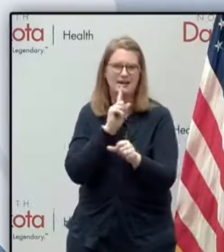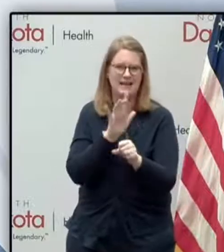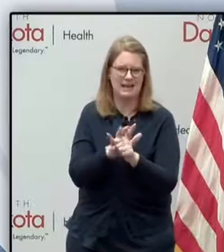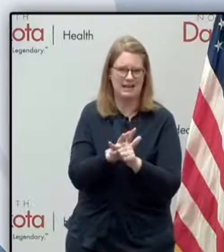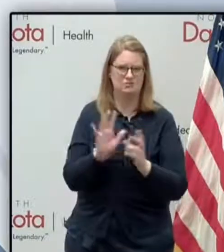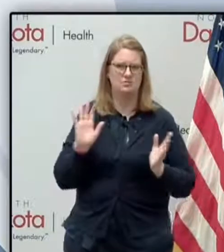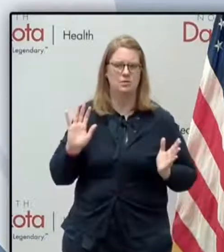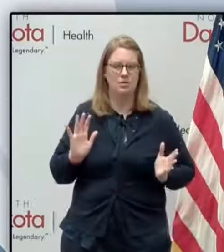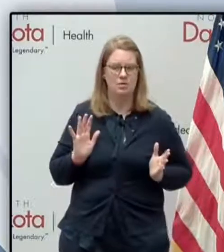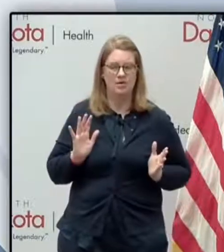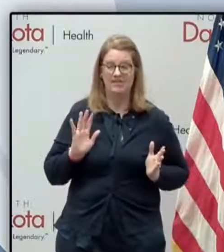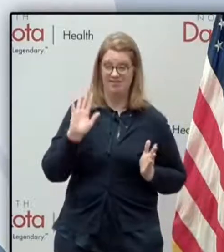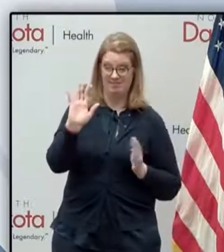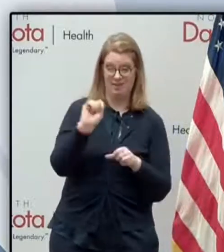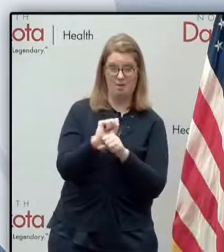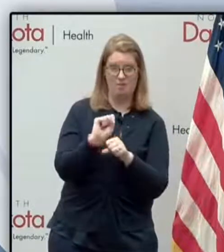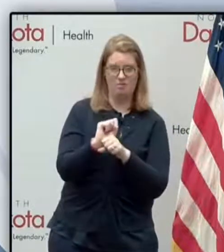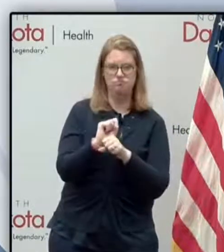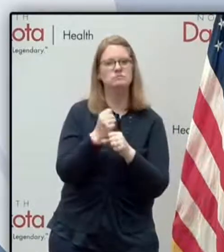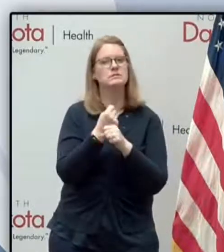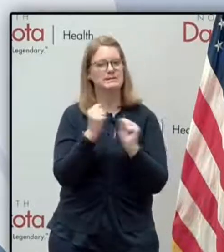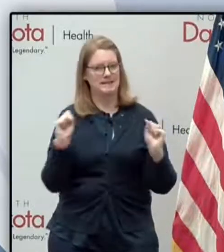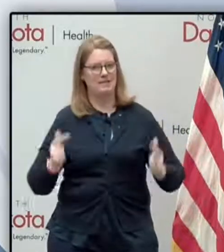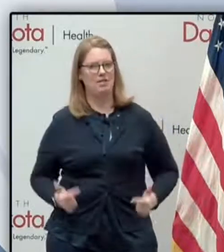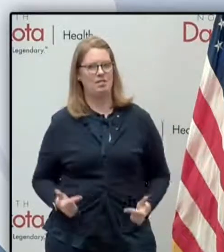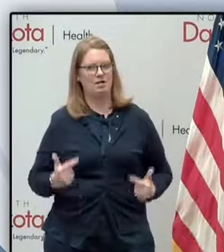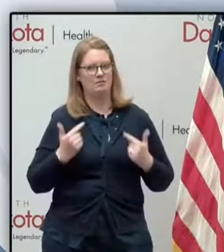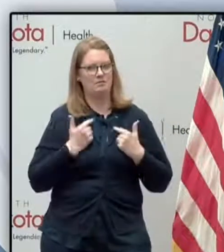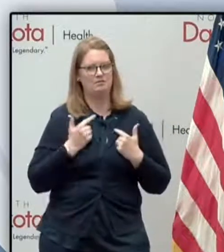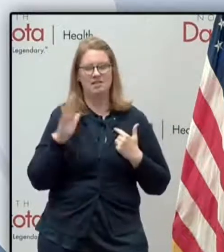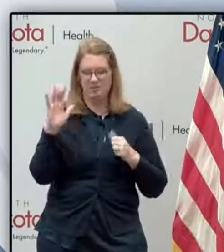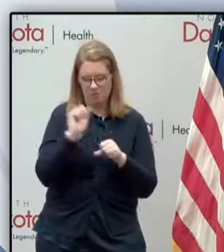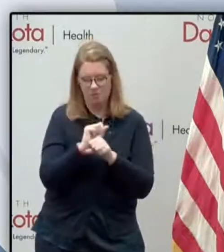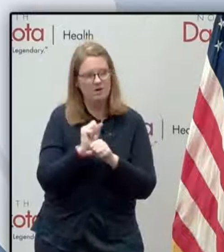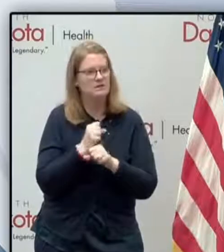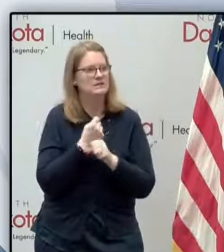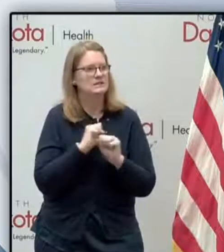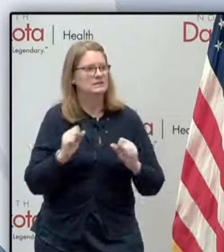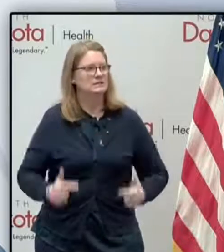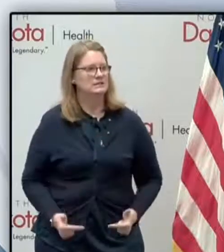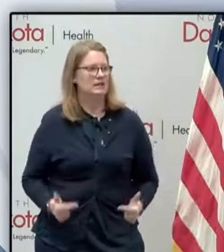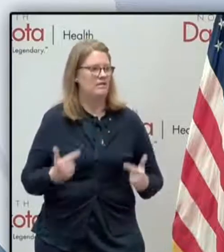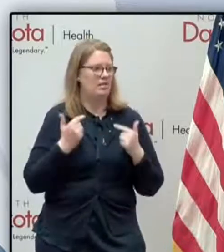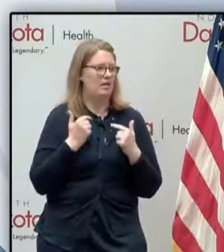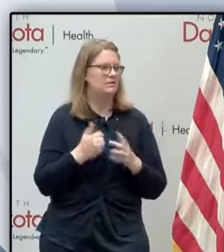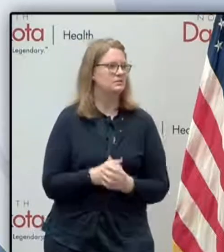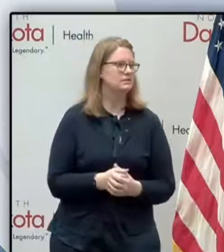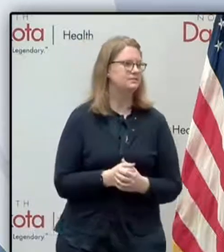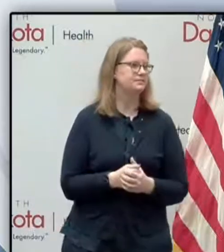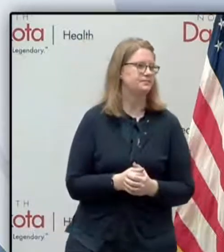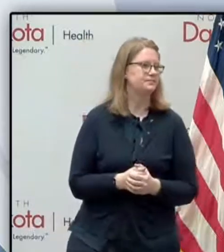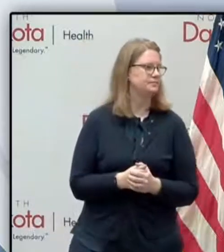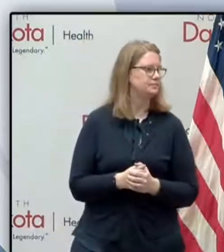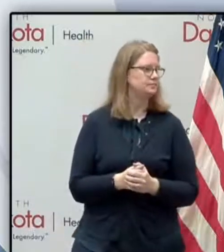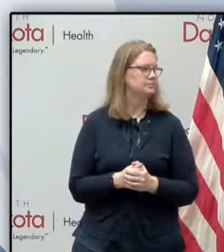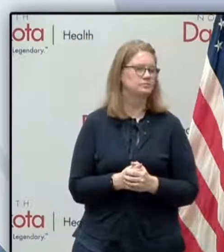the work they're doing is saving lives when it matters the most. So again, thank you to all of our, and gratitude to all of our respiratory